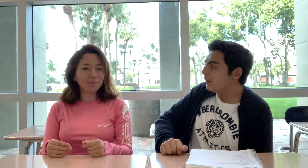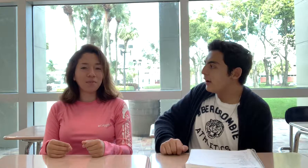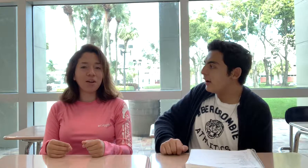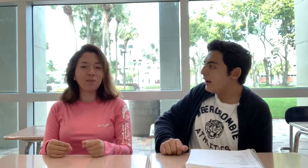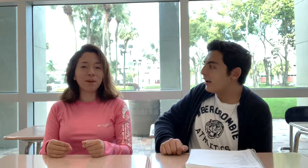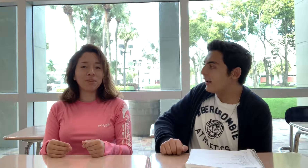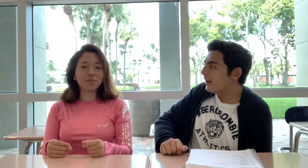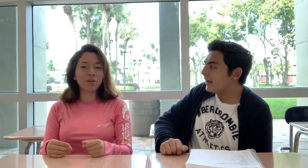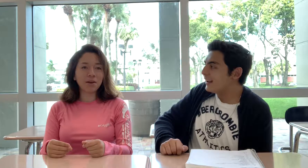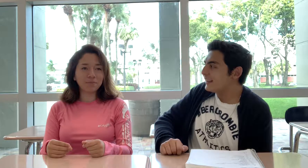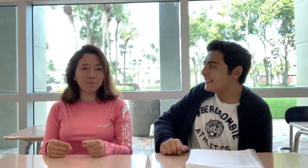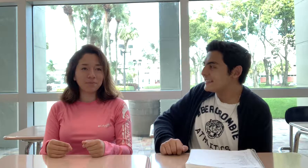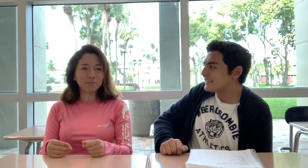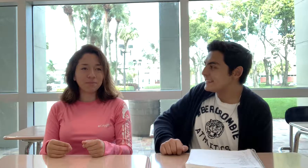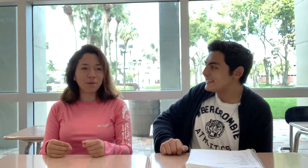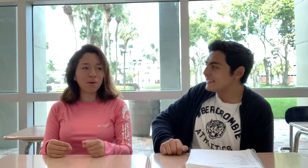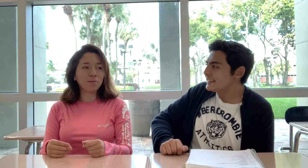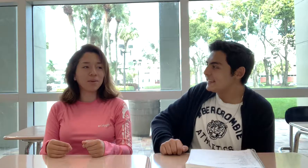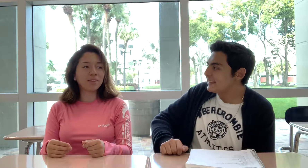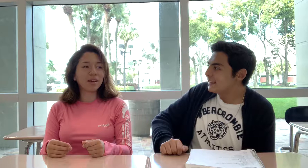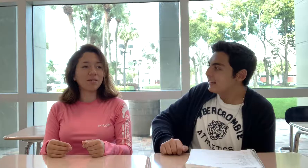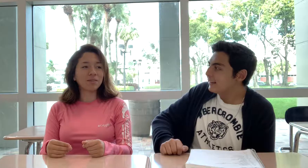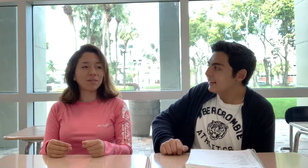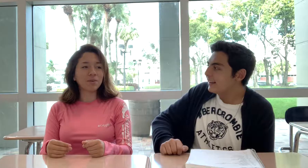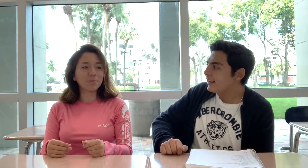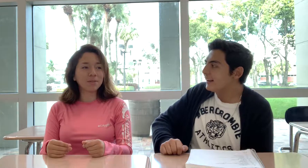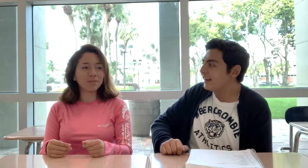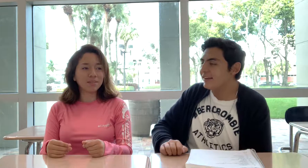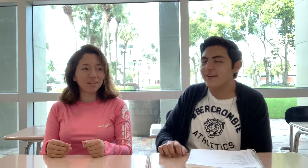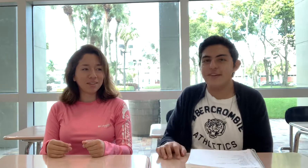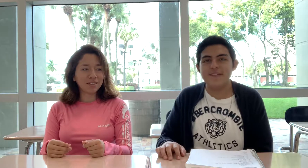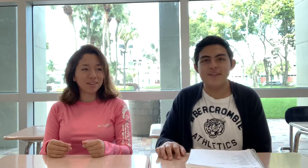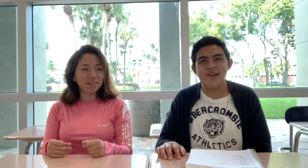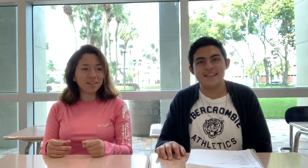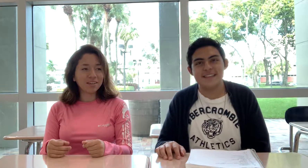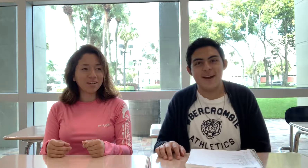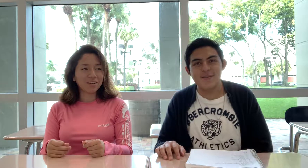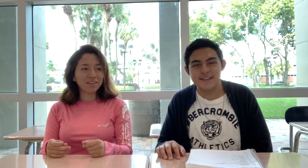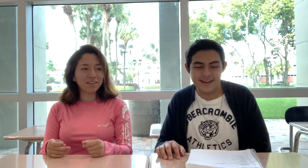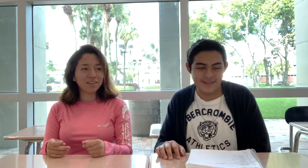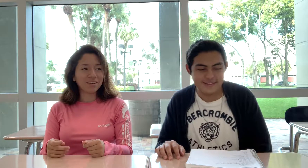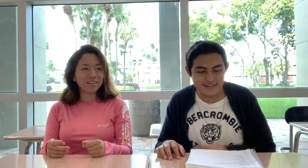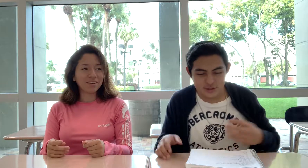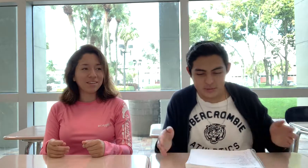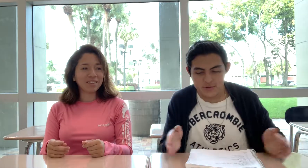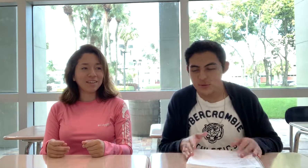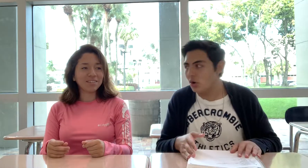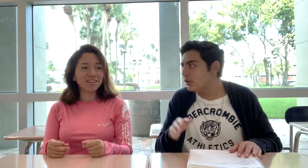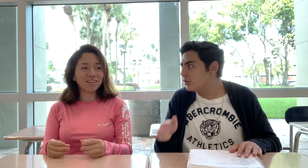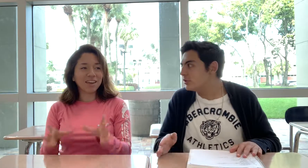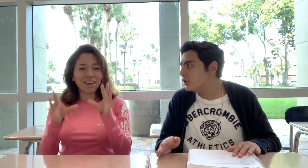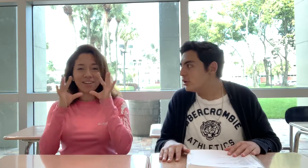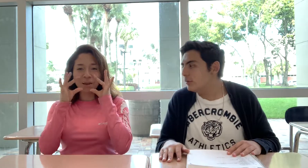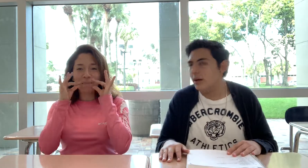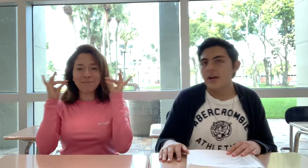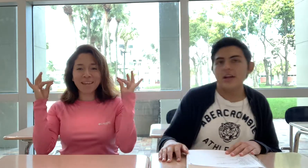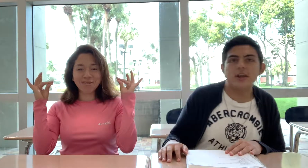Follow my Instagram. I will put it down in the description. Of course. I will put it down in the description. Your YouTube. Your